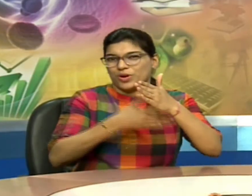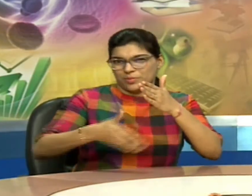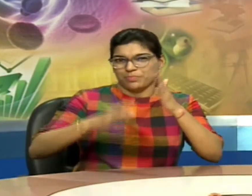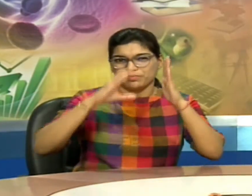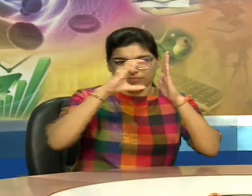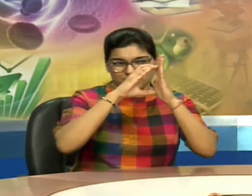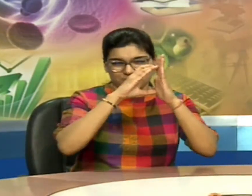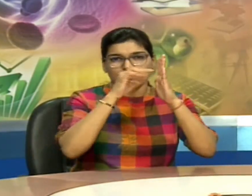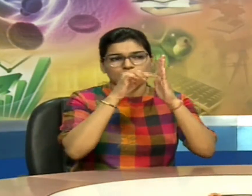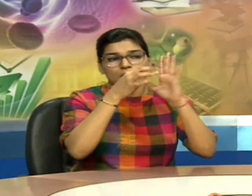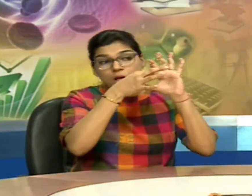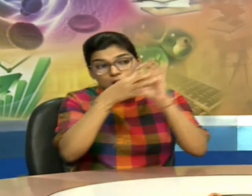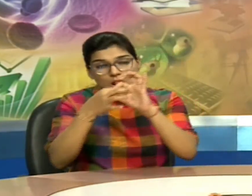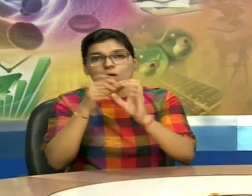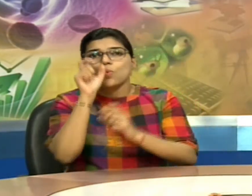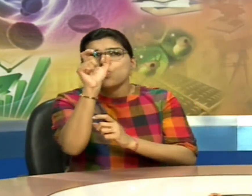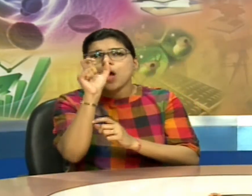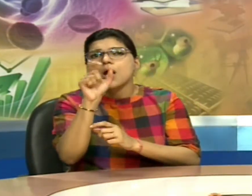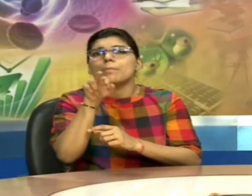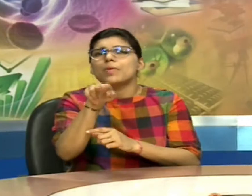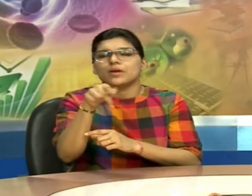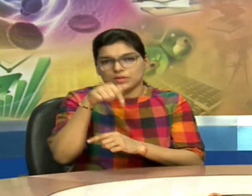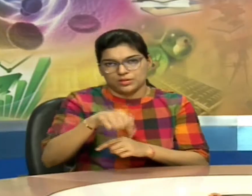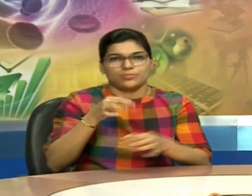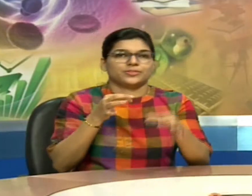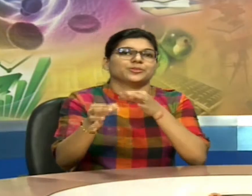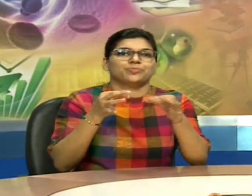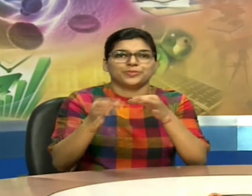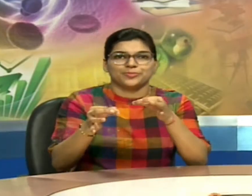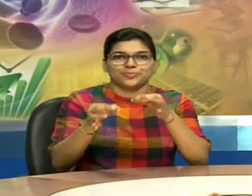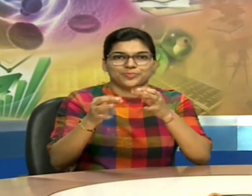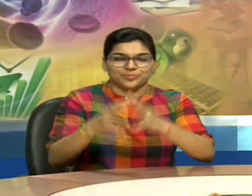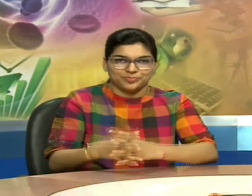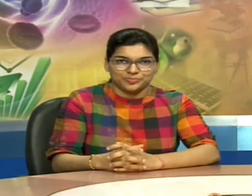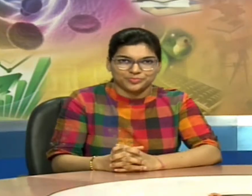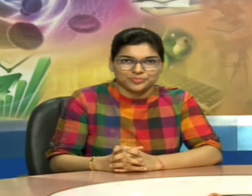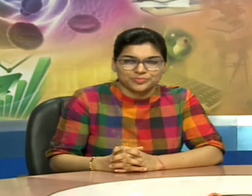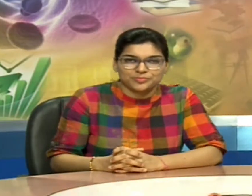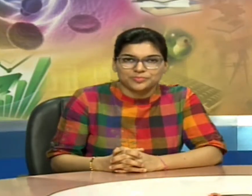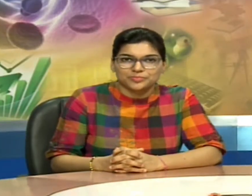Now let us understand the words from the poem.